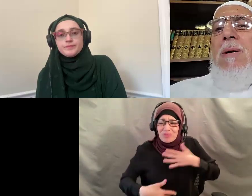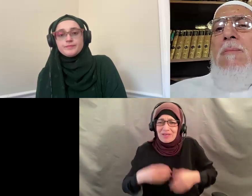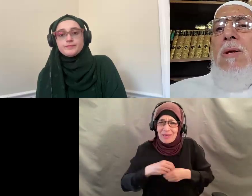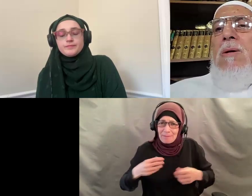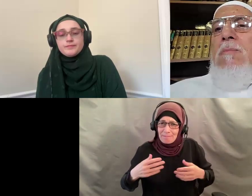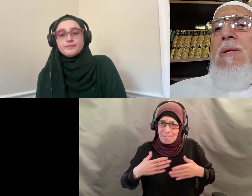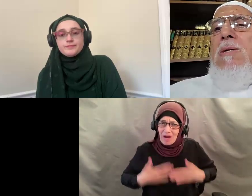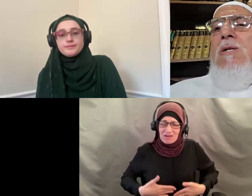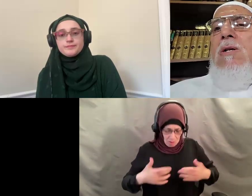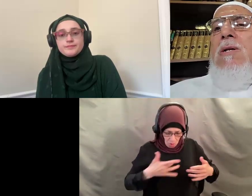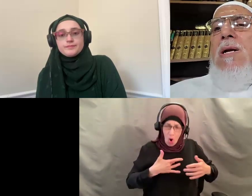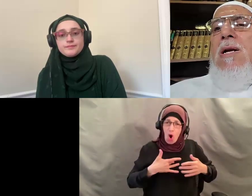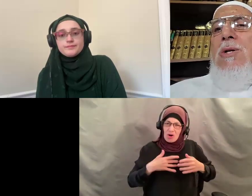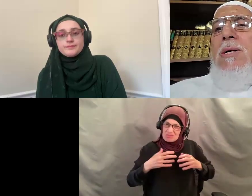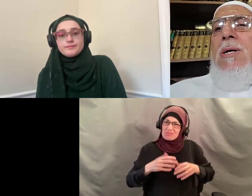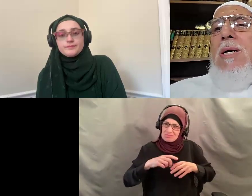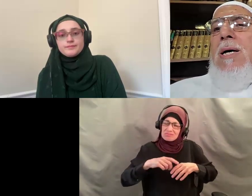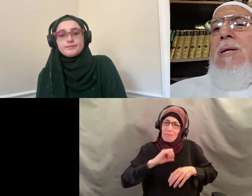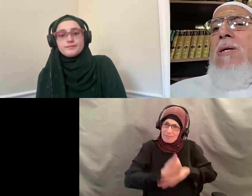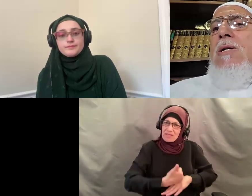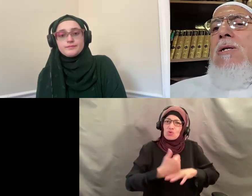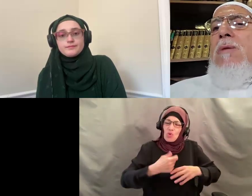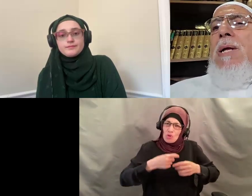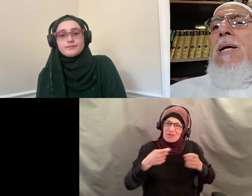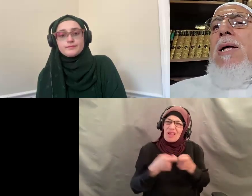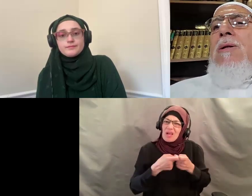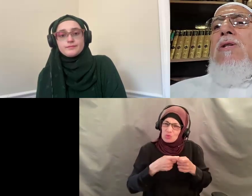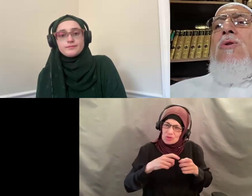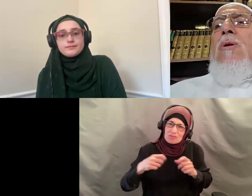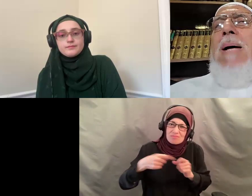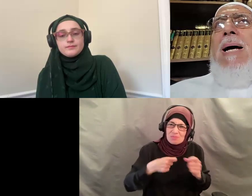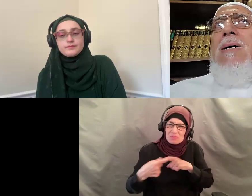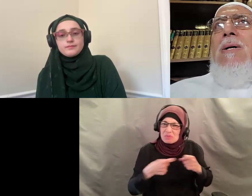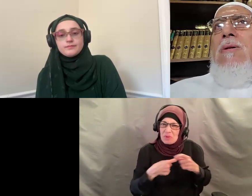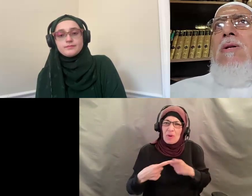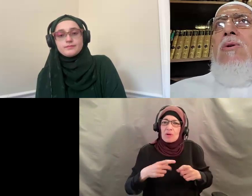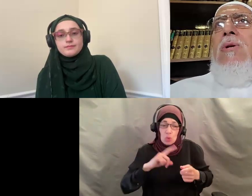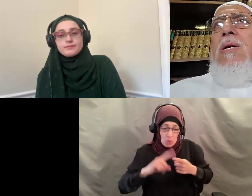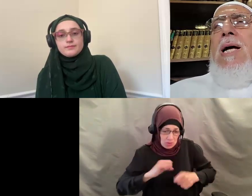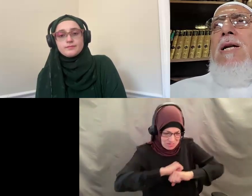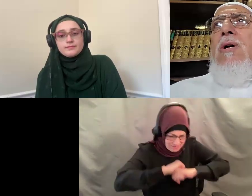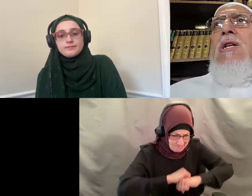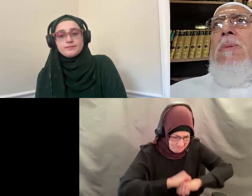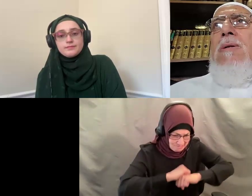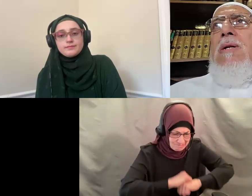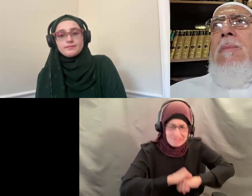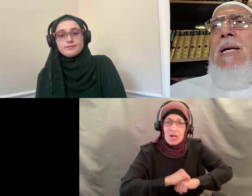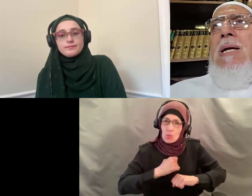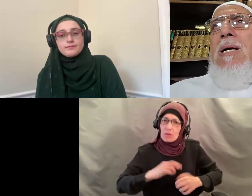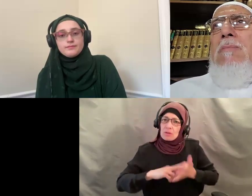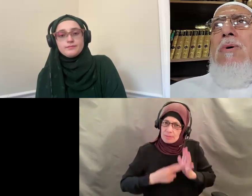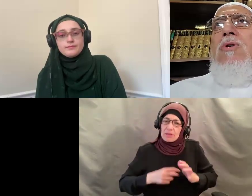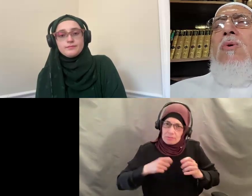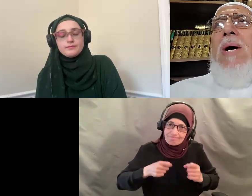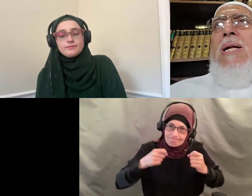should be. But this is not resurrection, and this is not bringing the soul back. The soul had not departed the